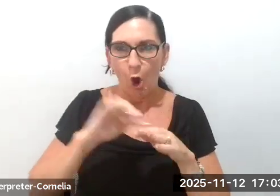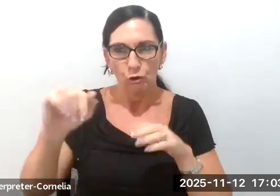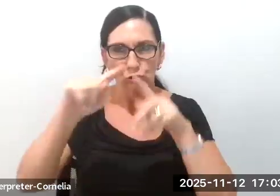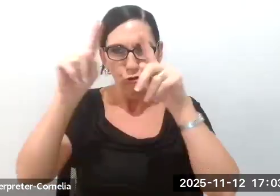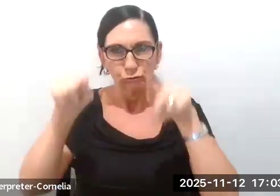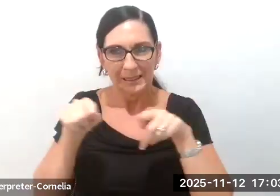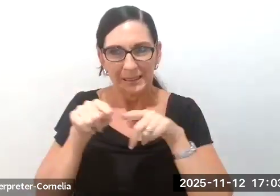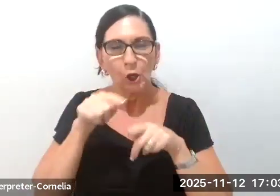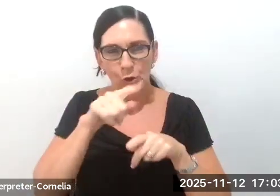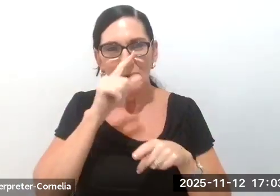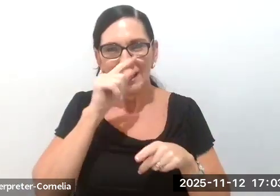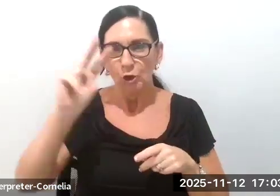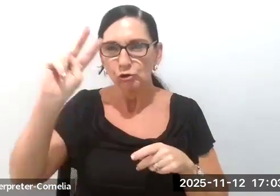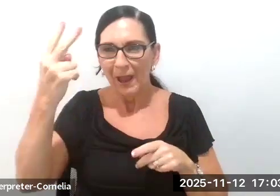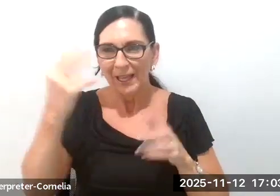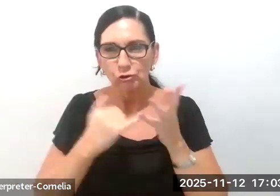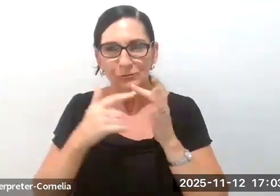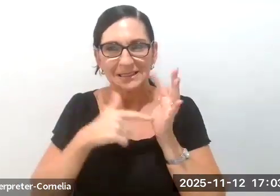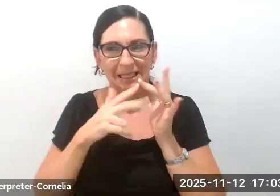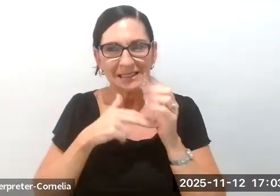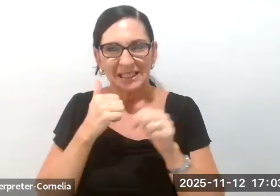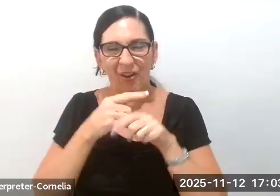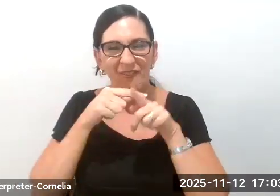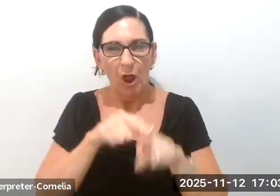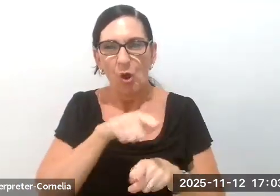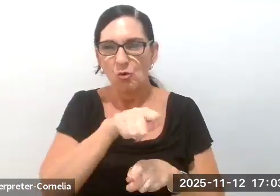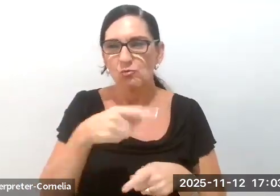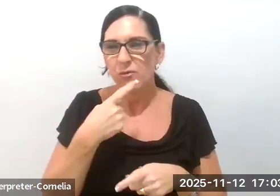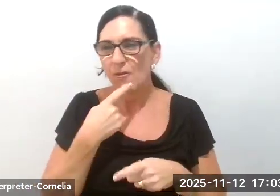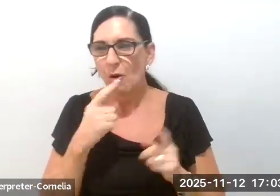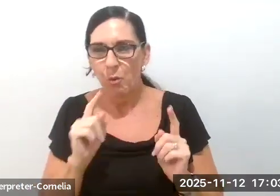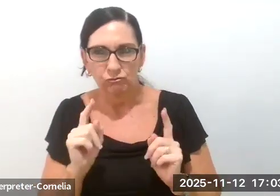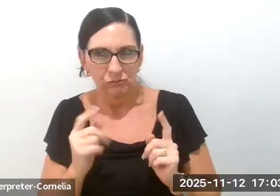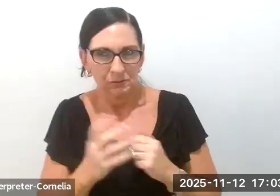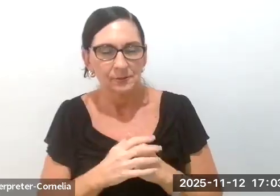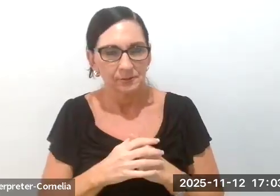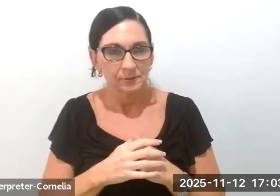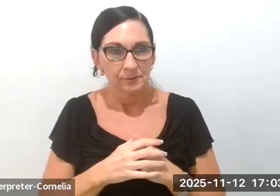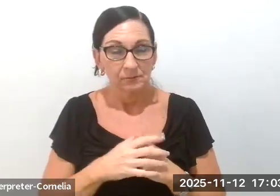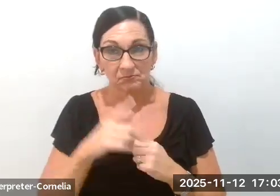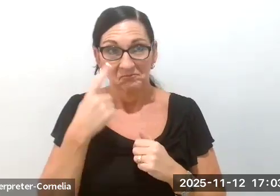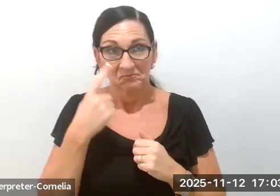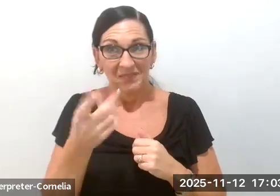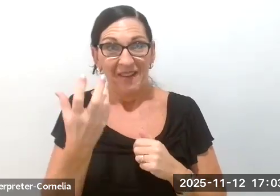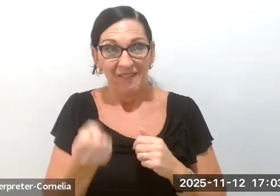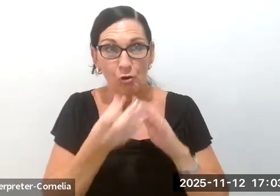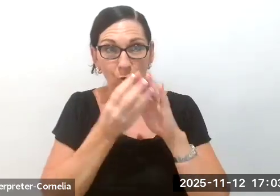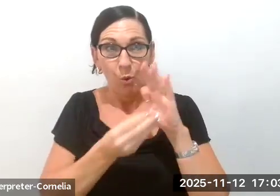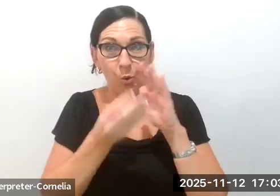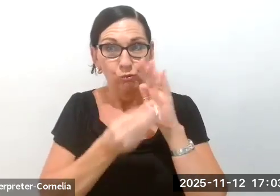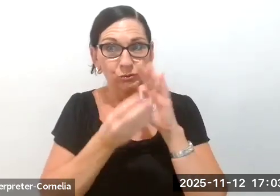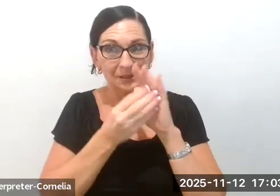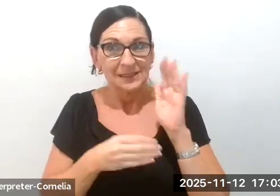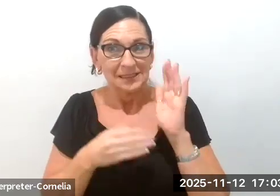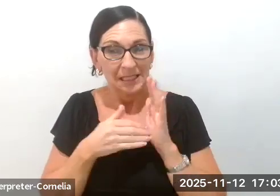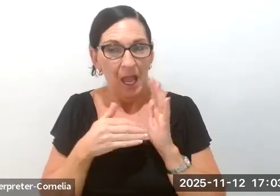to adjust your view and settings to suit your preferences. You'll note that we're also recording this session.